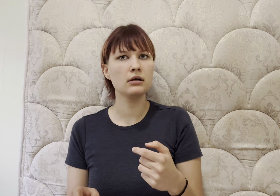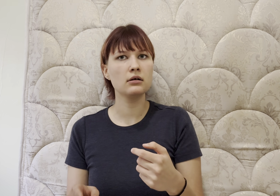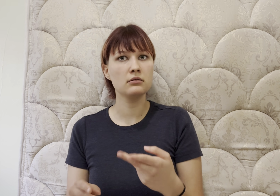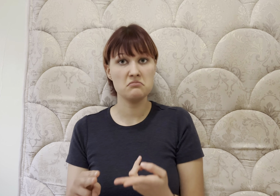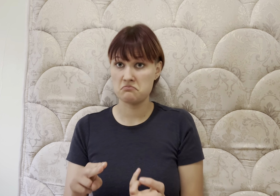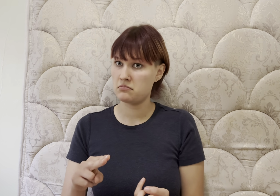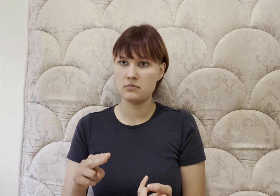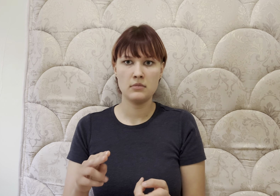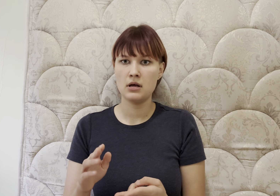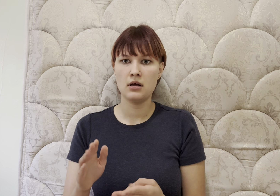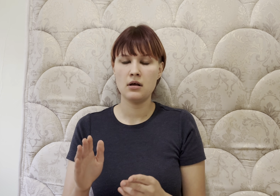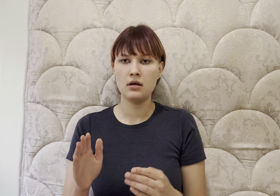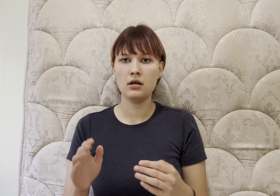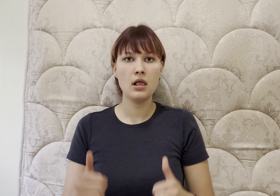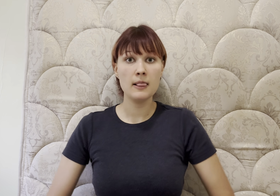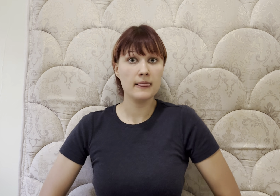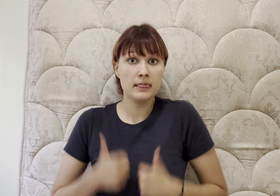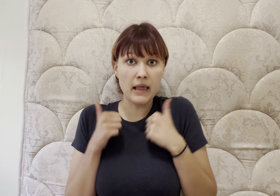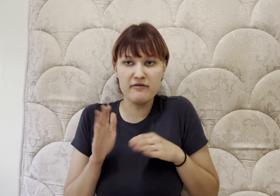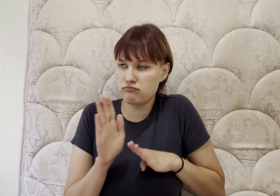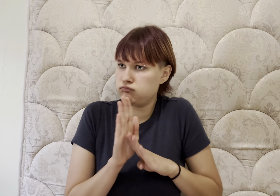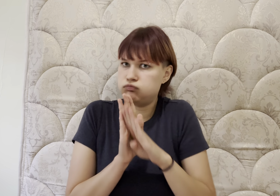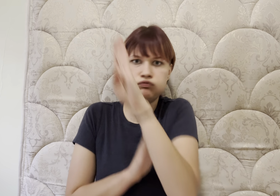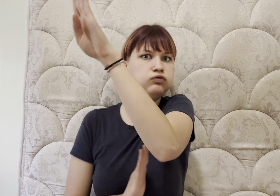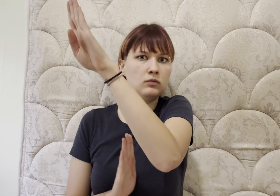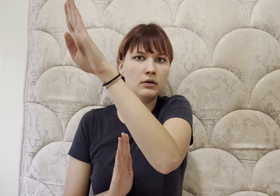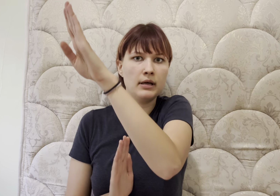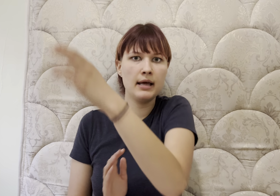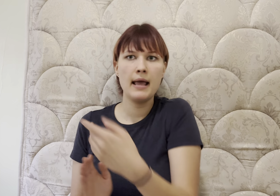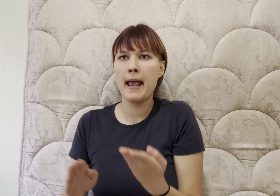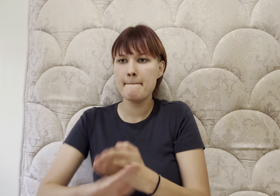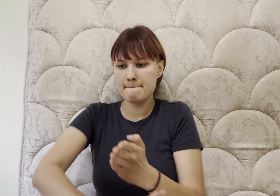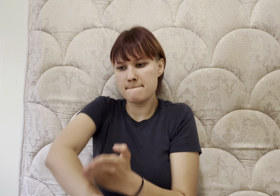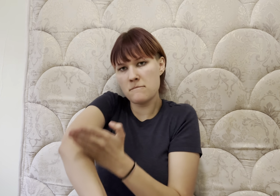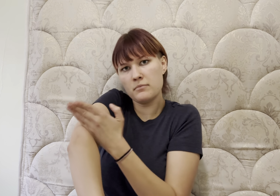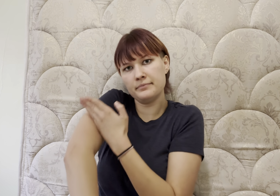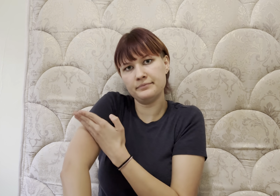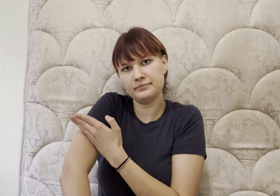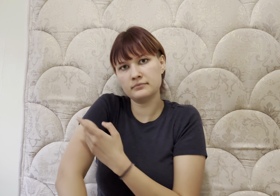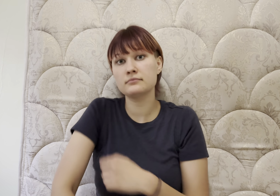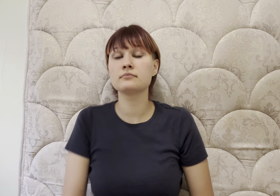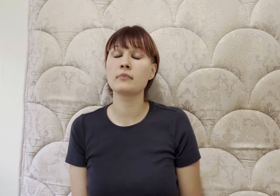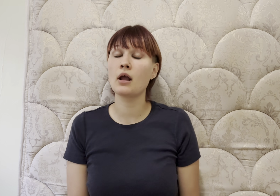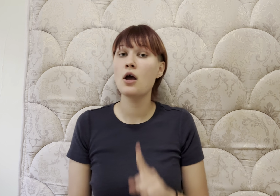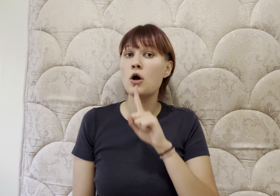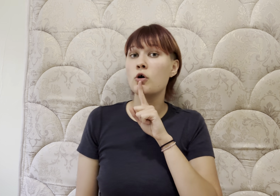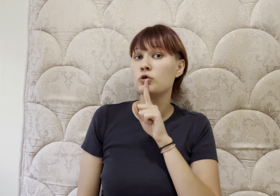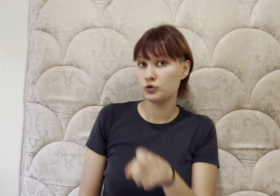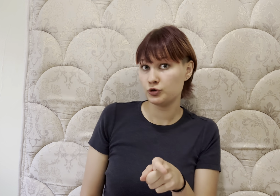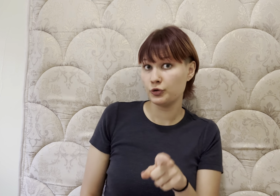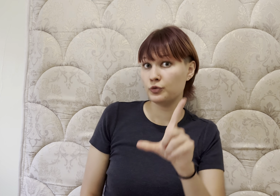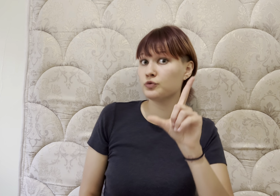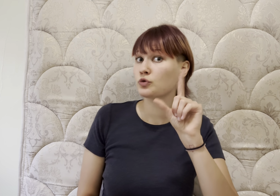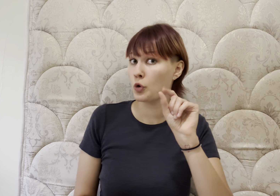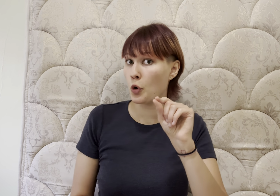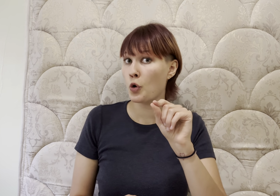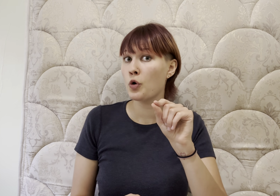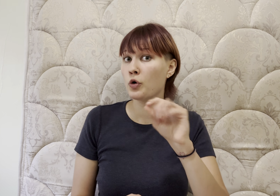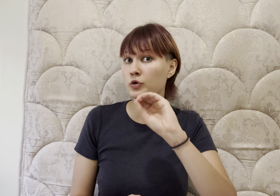a psychotherapist for a year. Now, it's true, 20% of people report feeling better after just 2 sessions, but